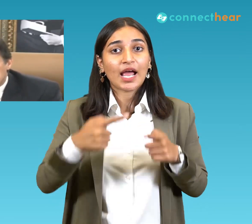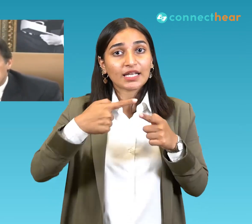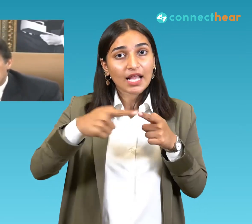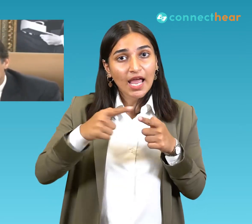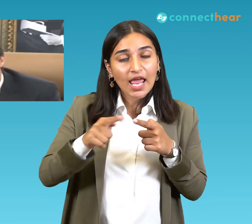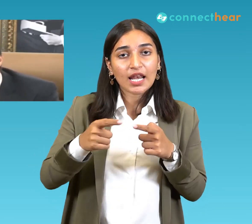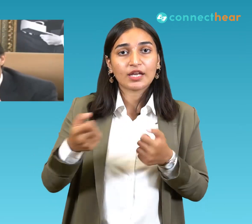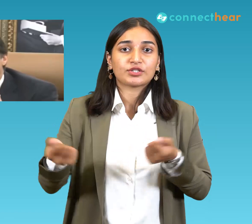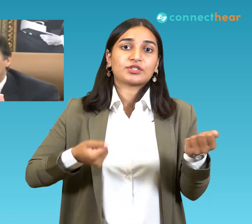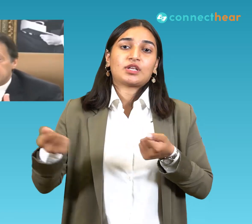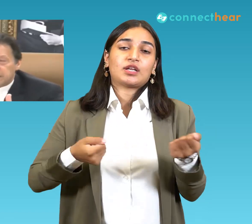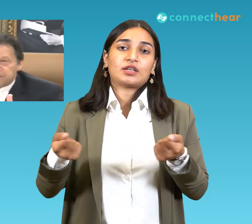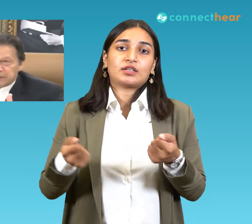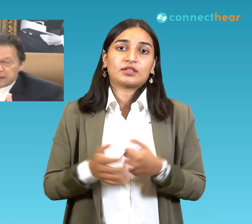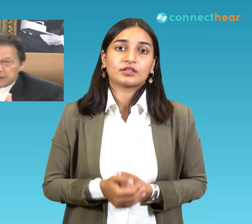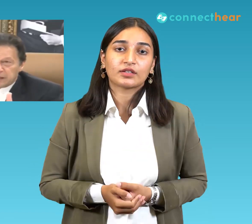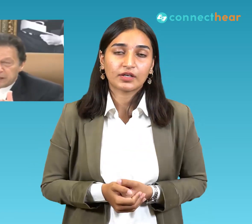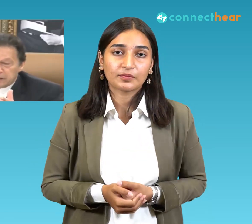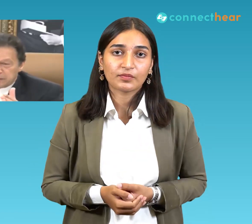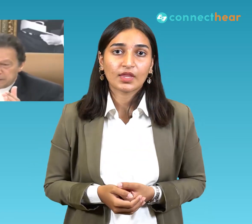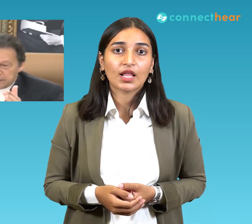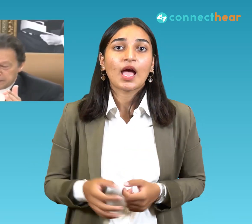encouraging right now, bearing in mind